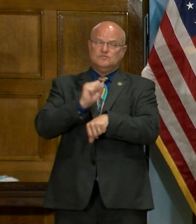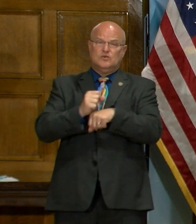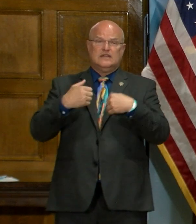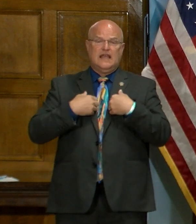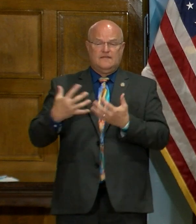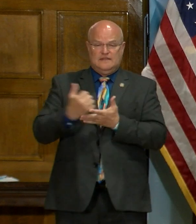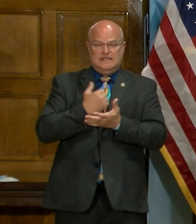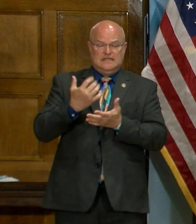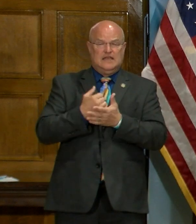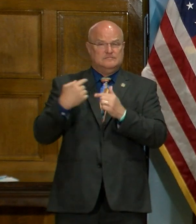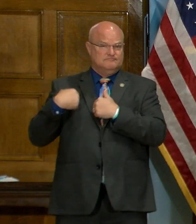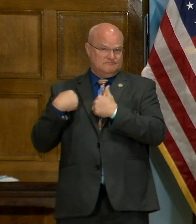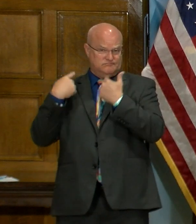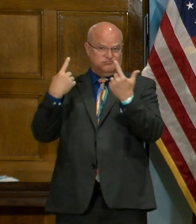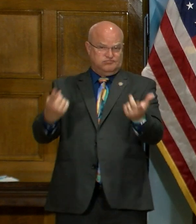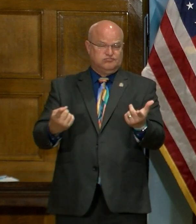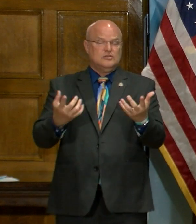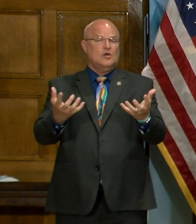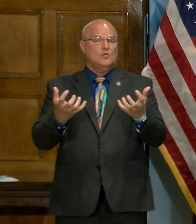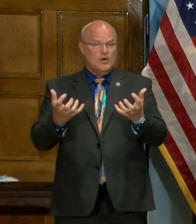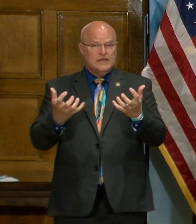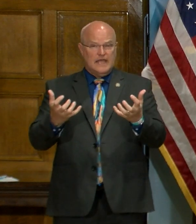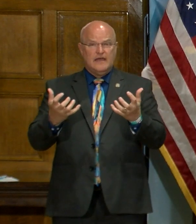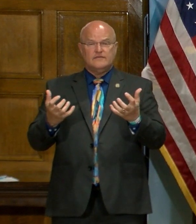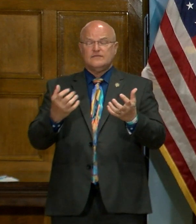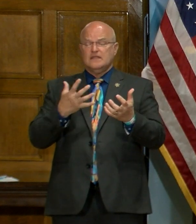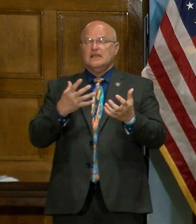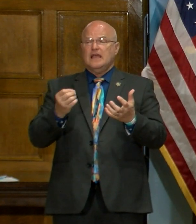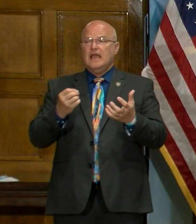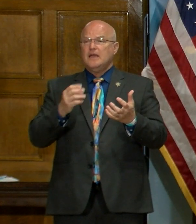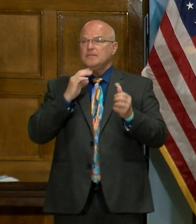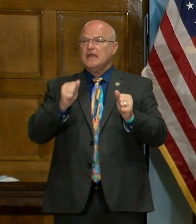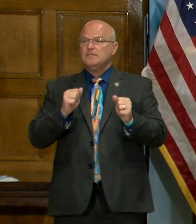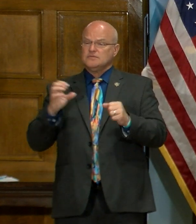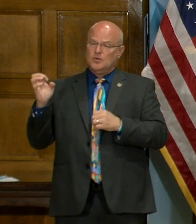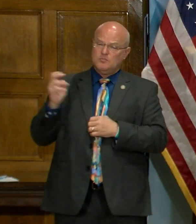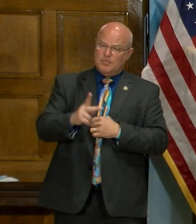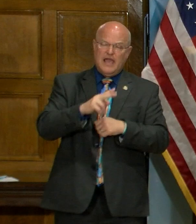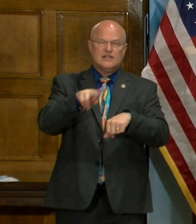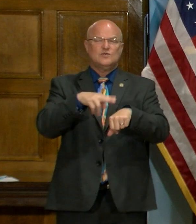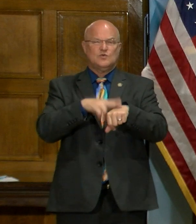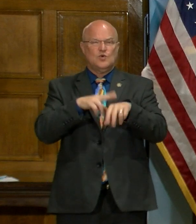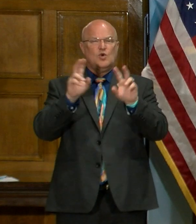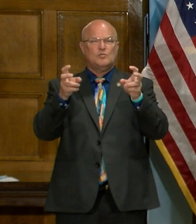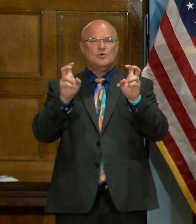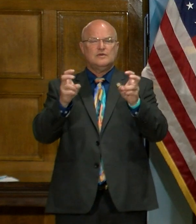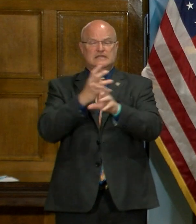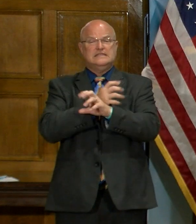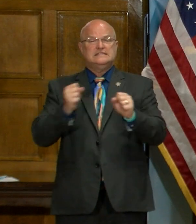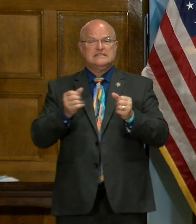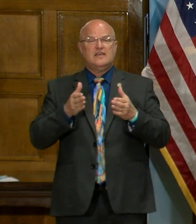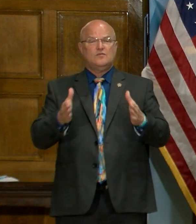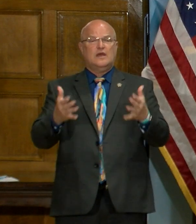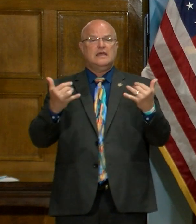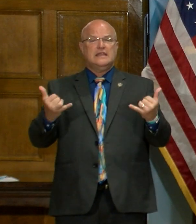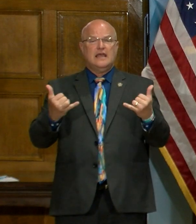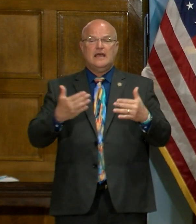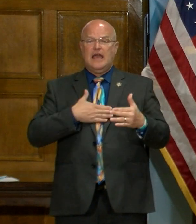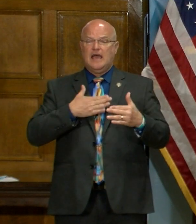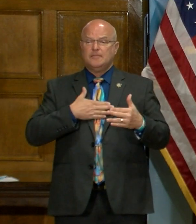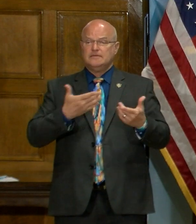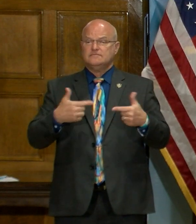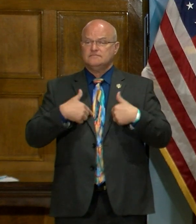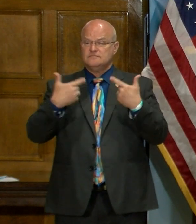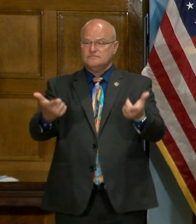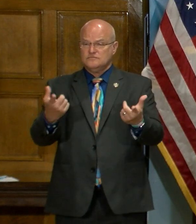and having the income that they want to have and to be able to return to normal in a safe way. With that, we'll be happy to